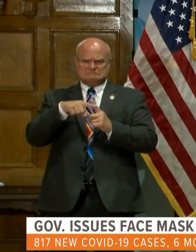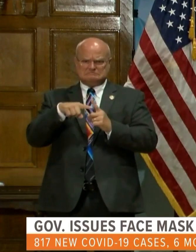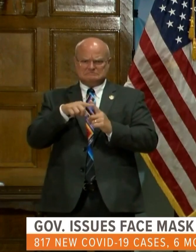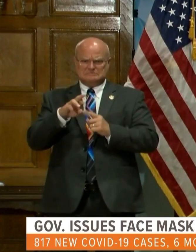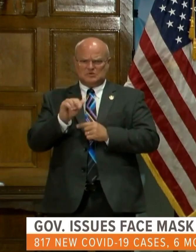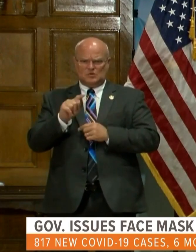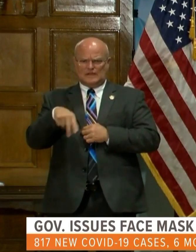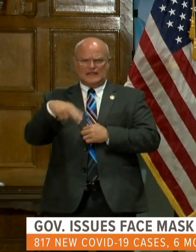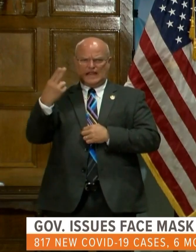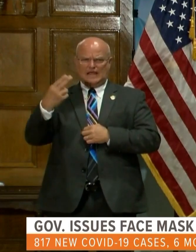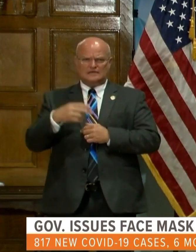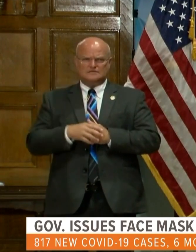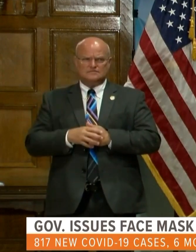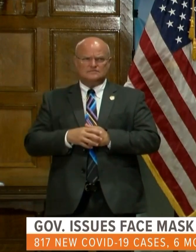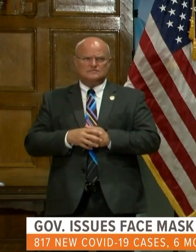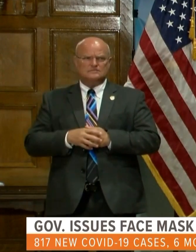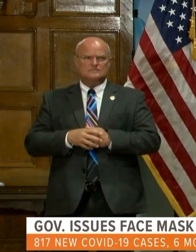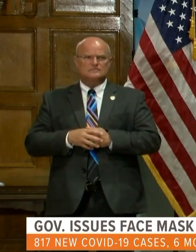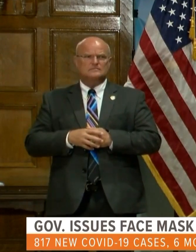positivity rates that high.